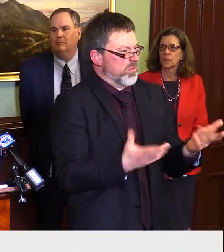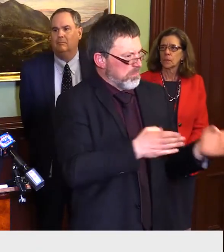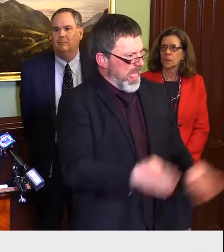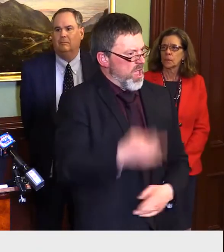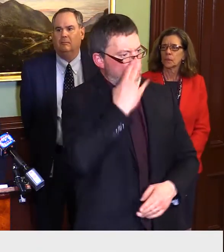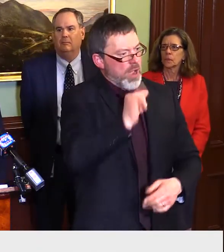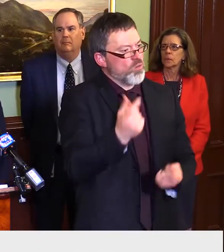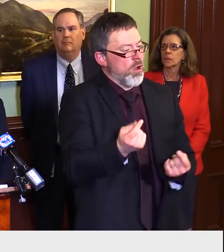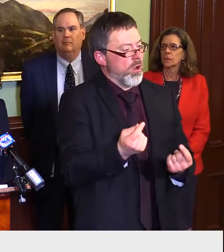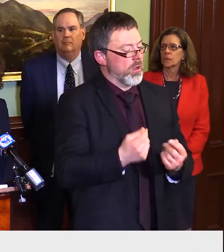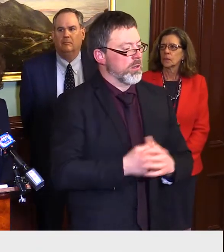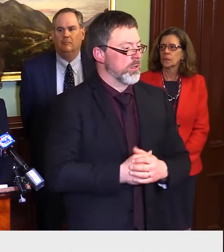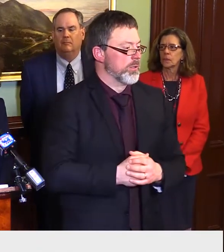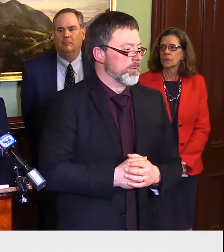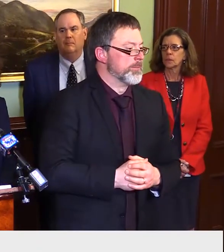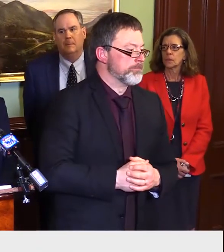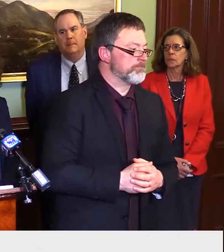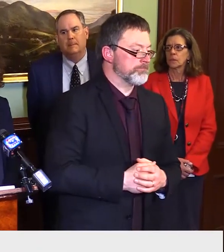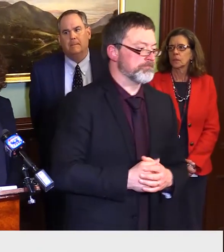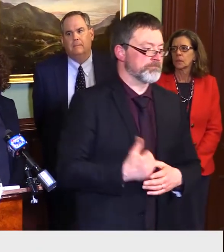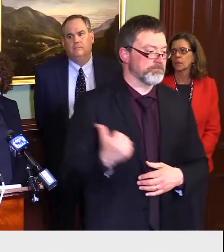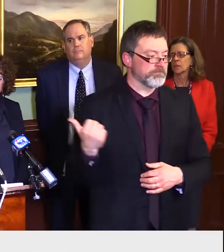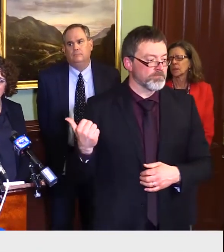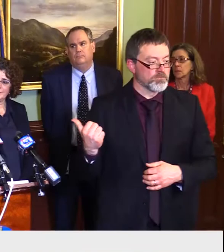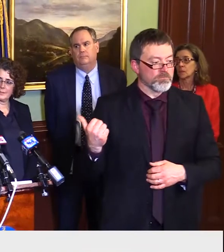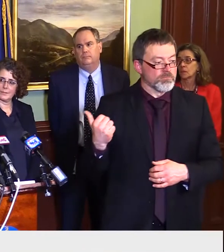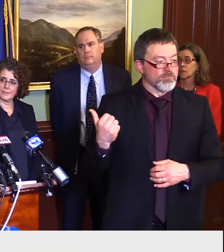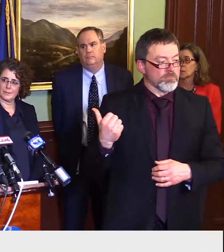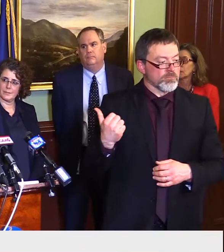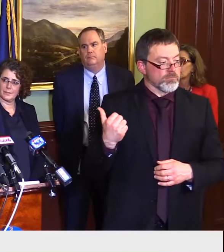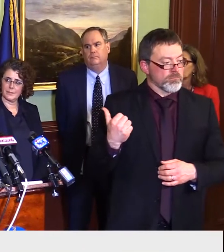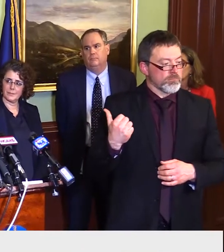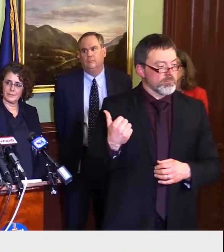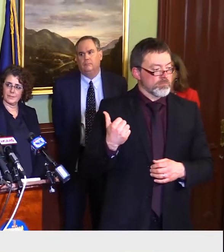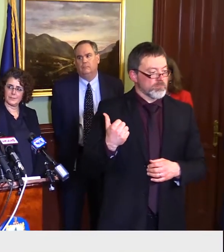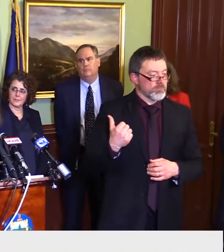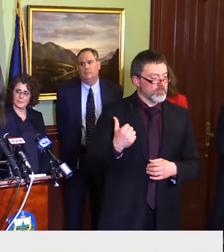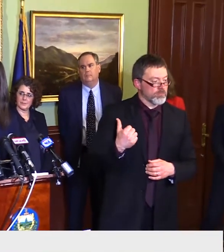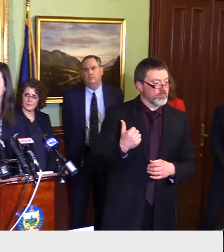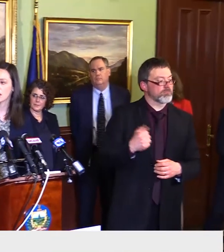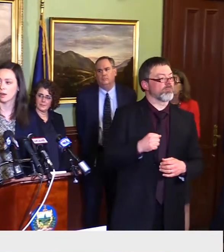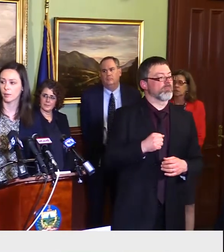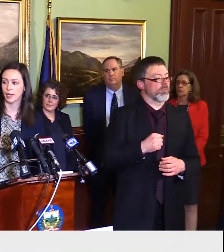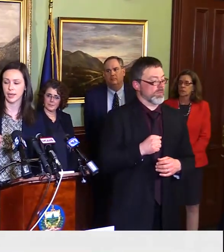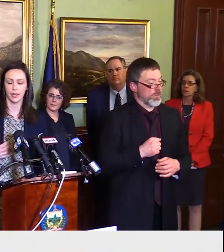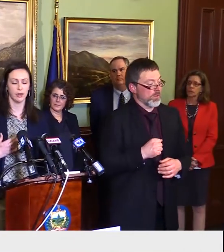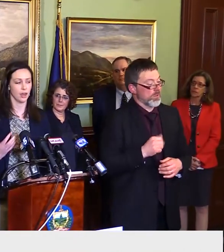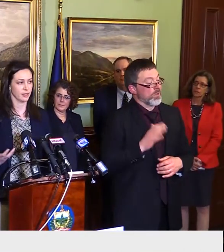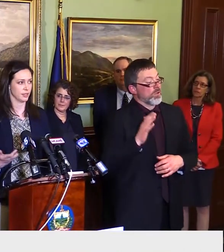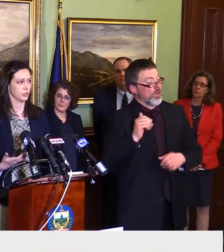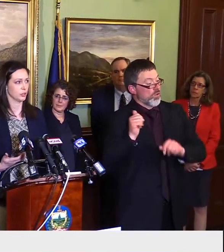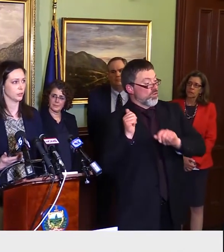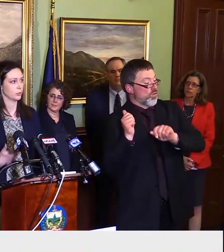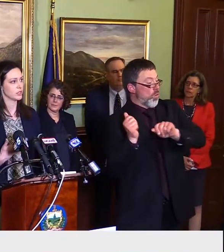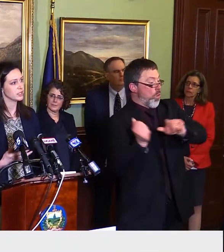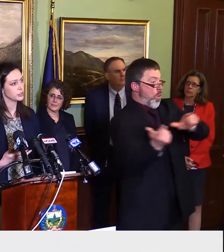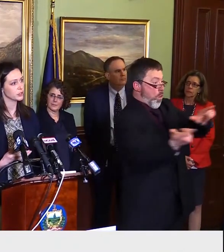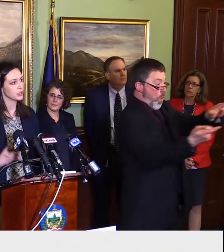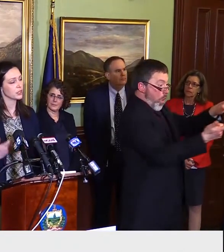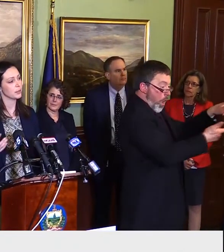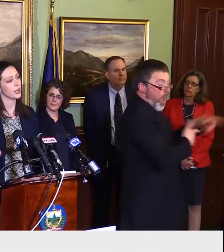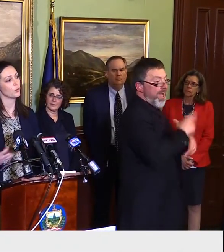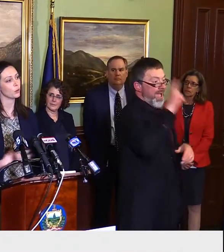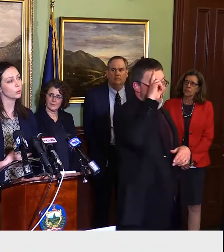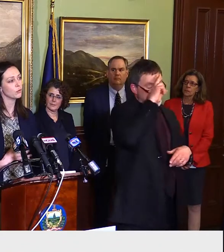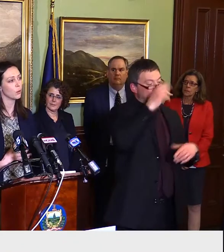surge plans, and a part of that is things like canceling elective surgeries and non-essential